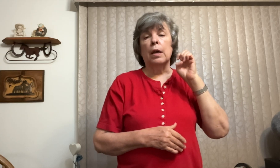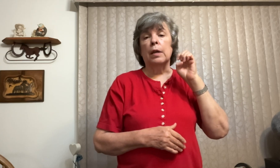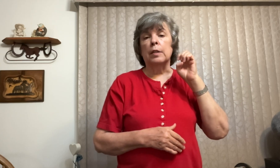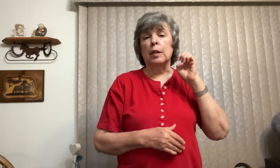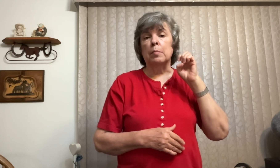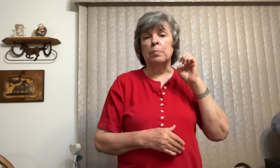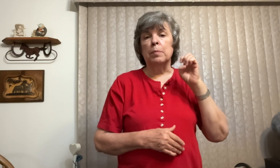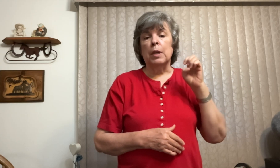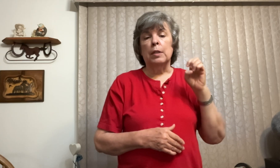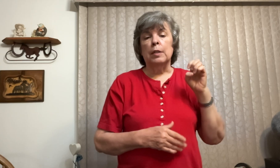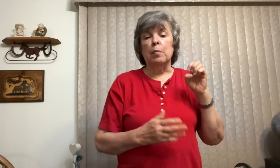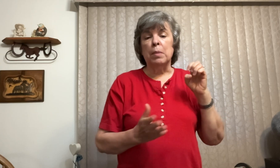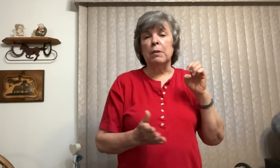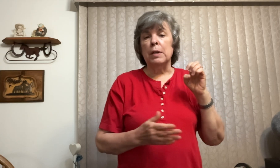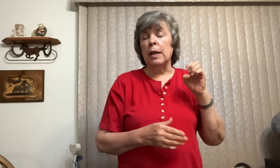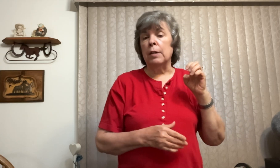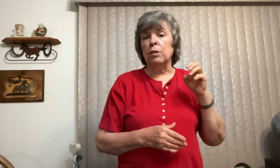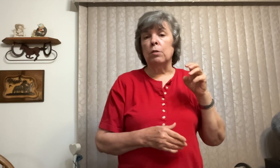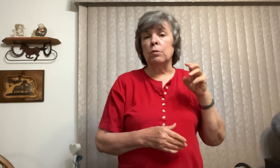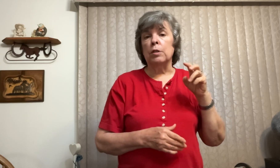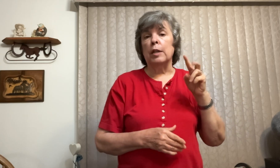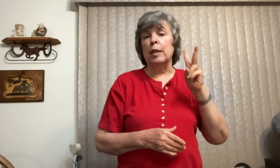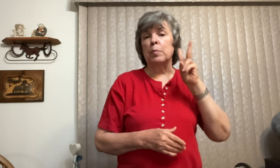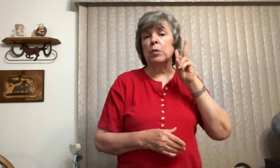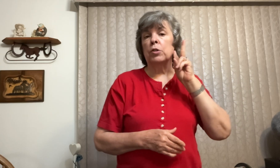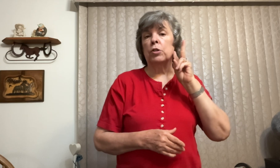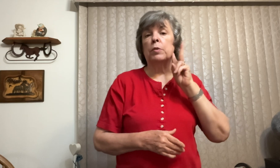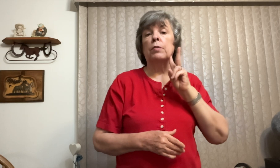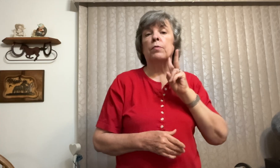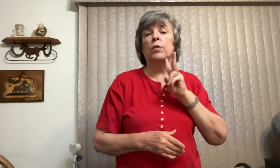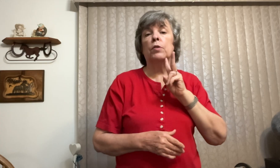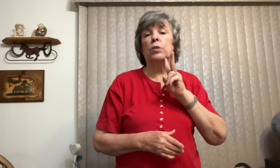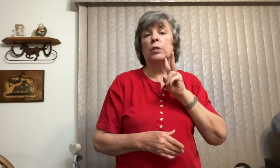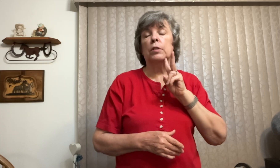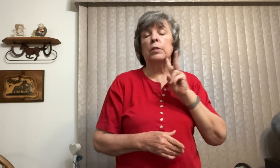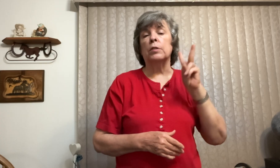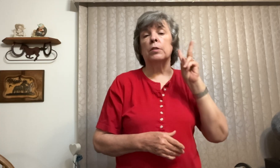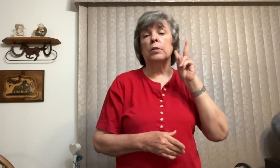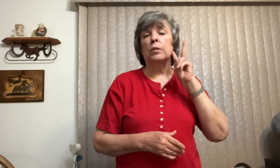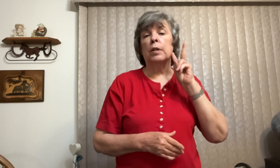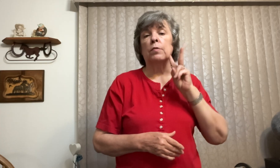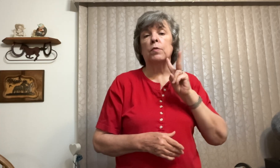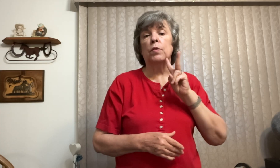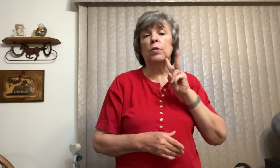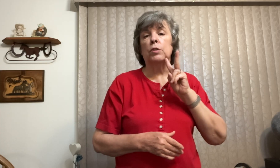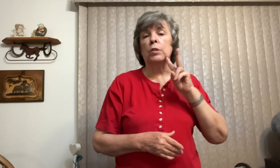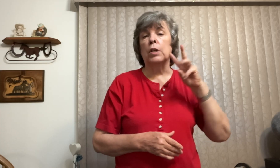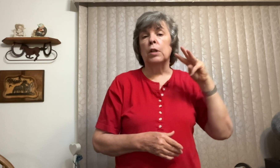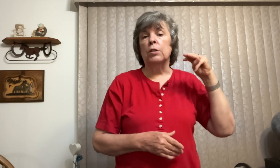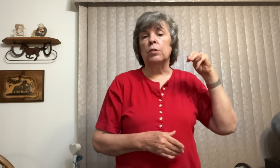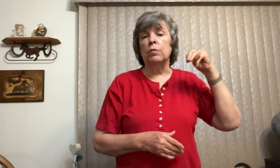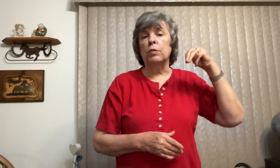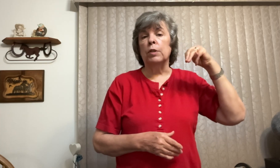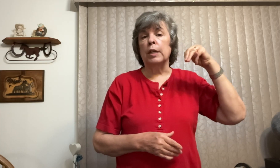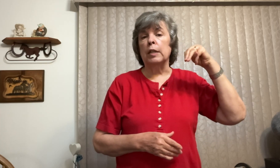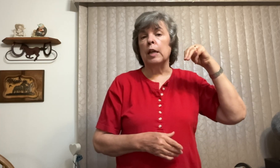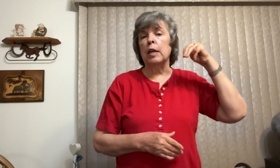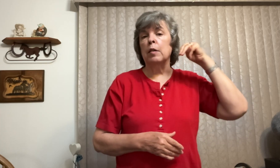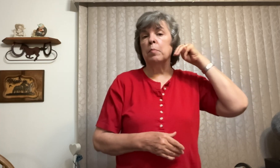And now Mary has her own sign name since she was a virgin. This is the sign for virgin. So if you take an M